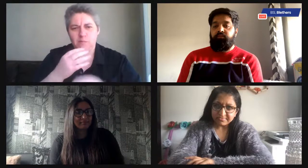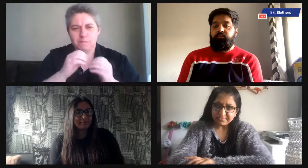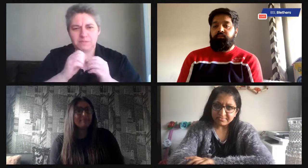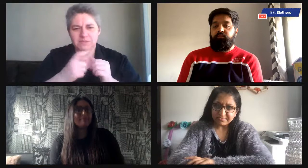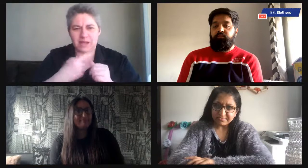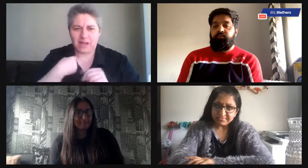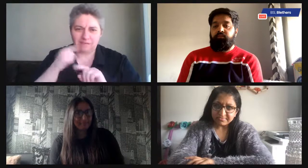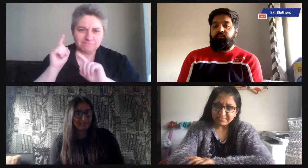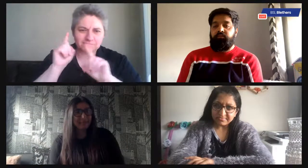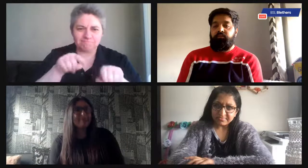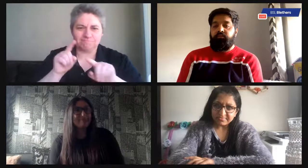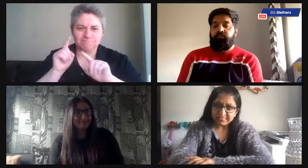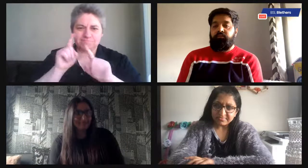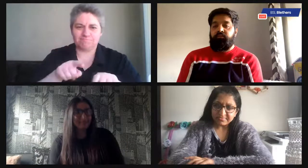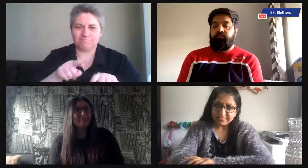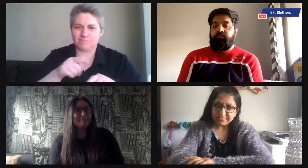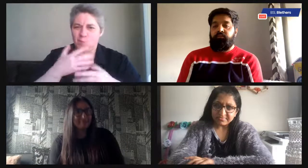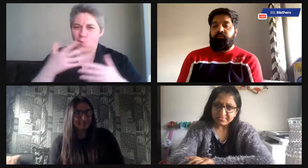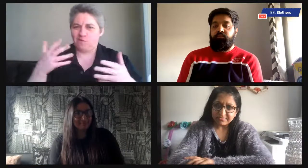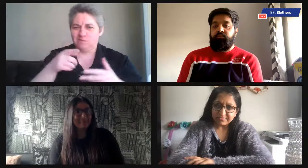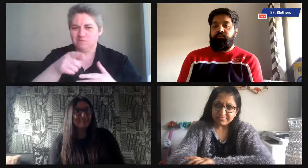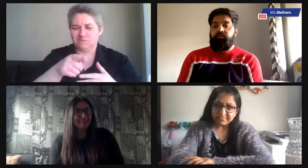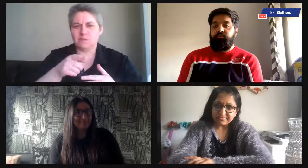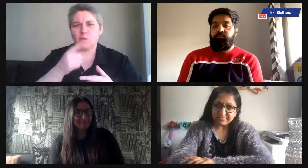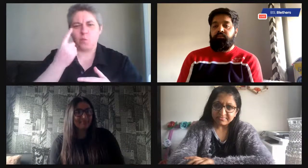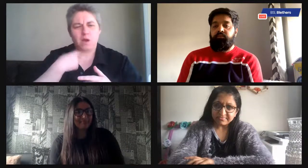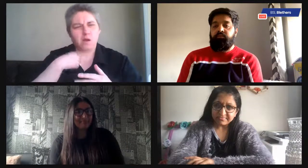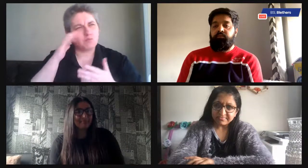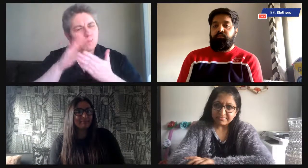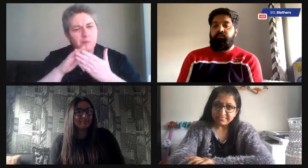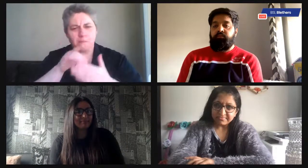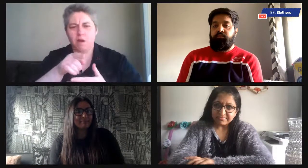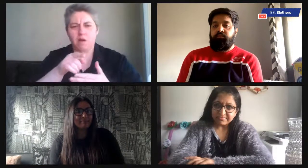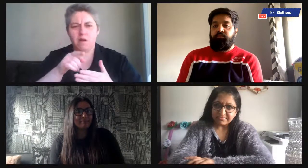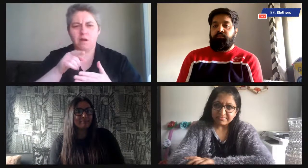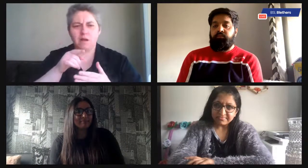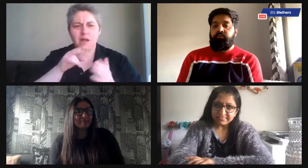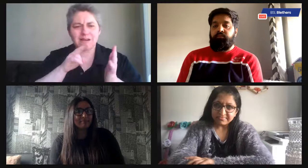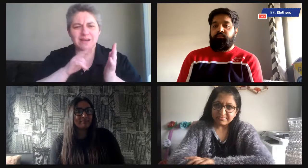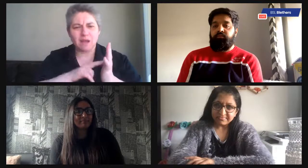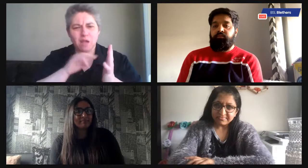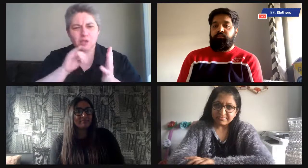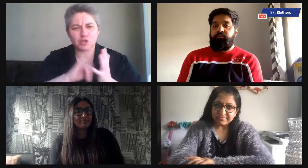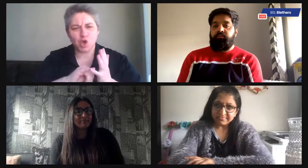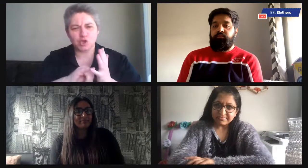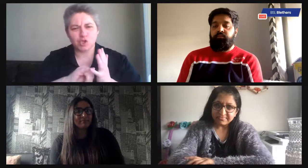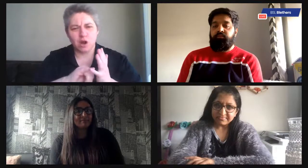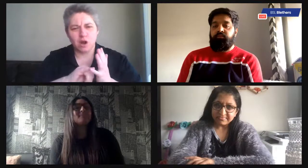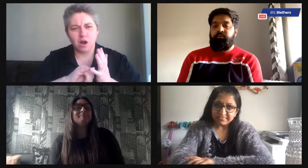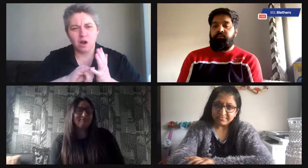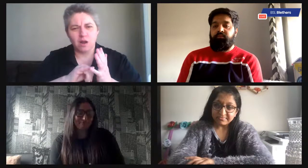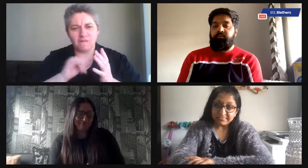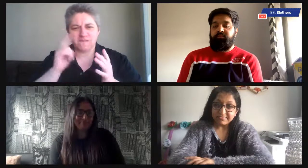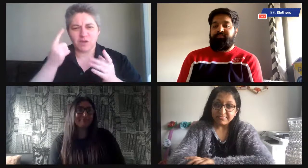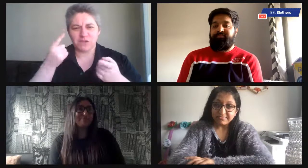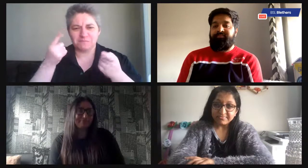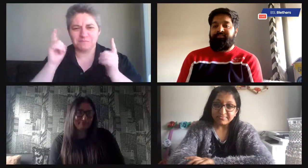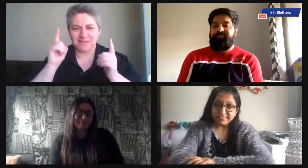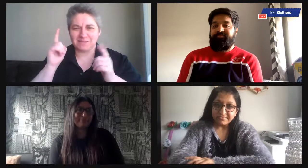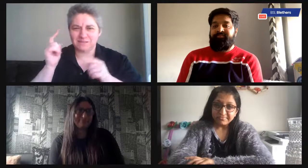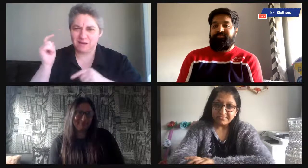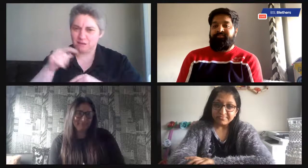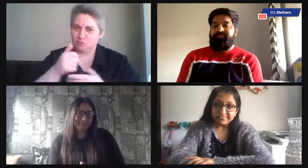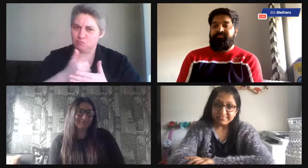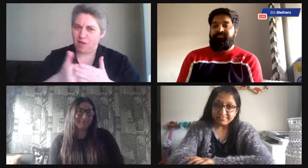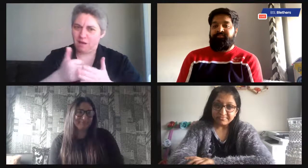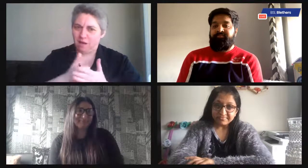you had lots of events, and the BDA would come to your events to support you. But I can never forget